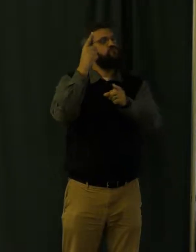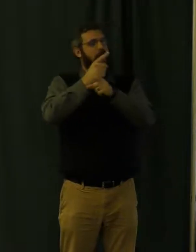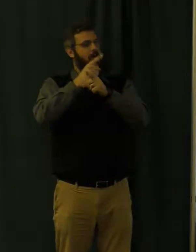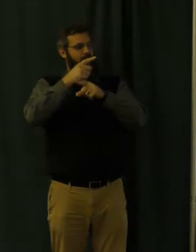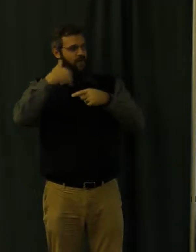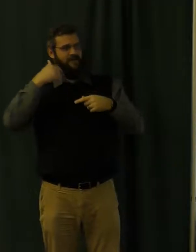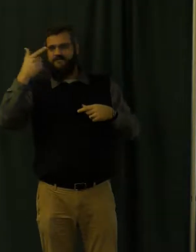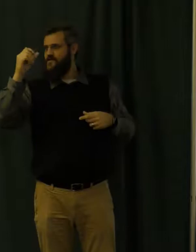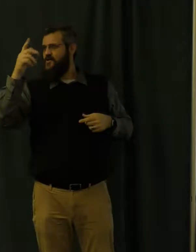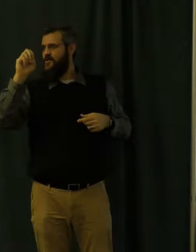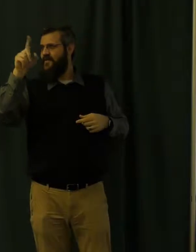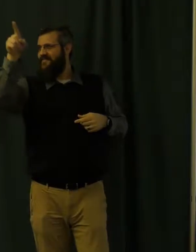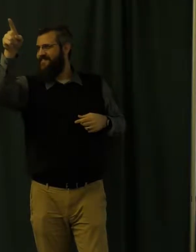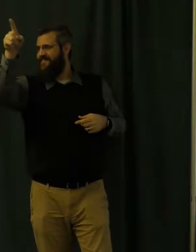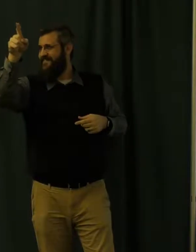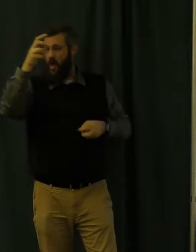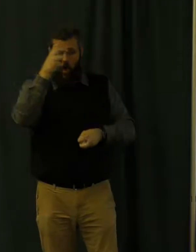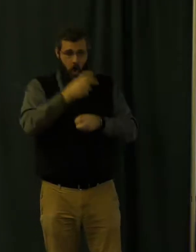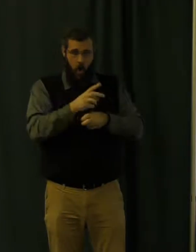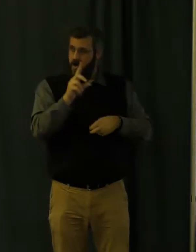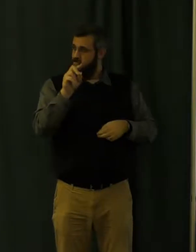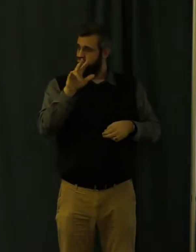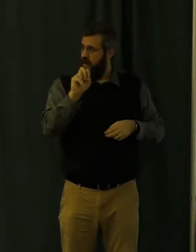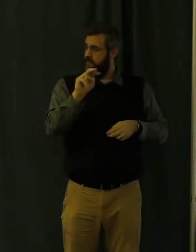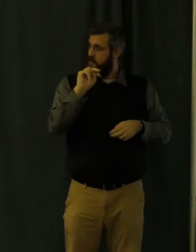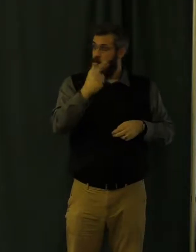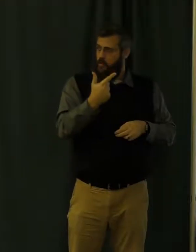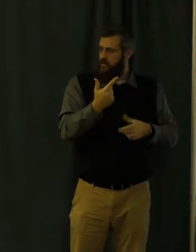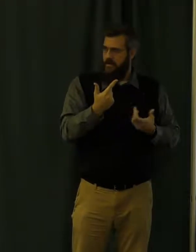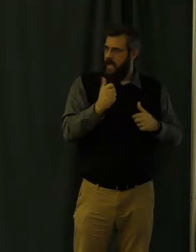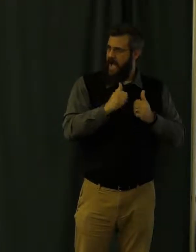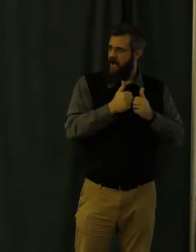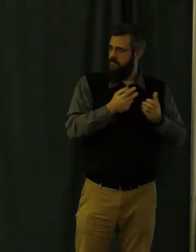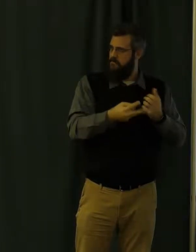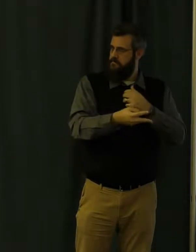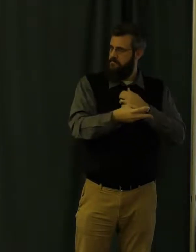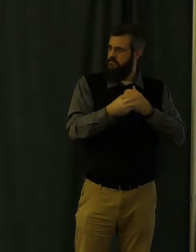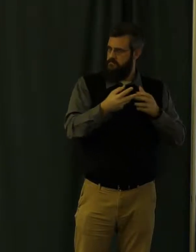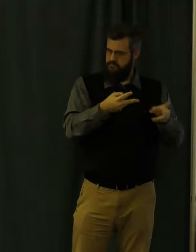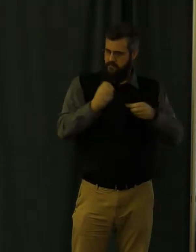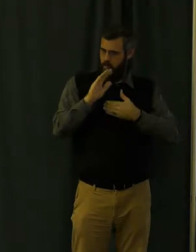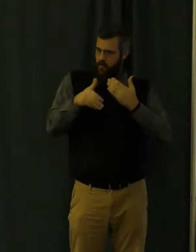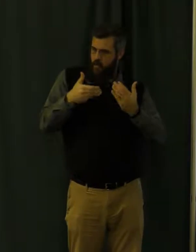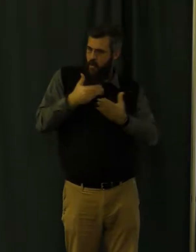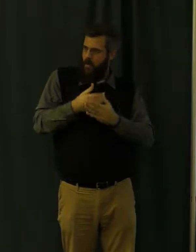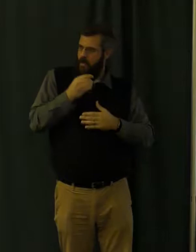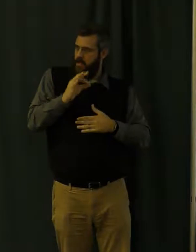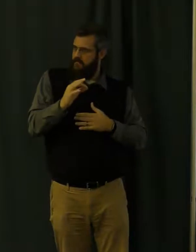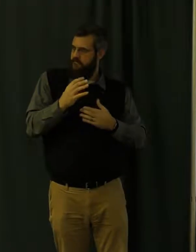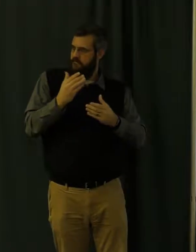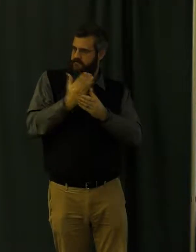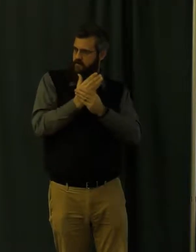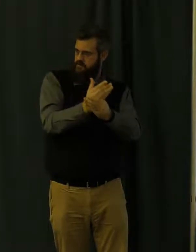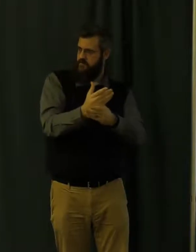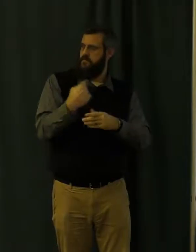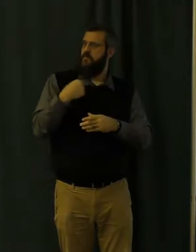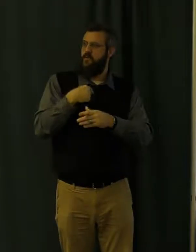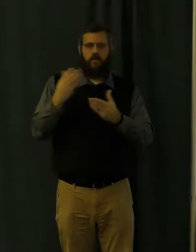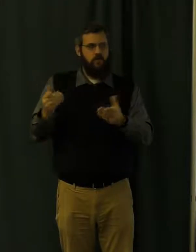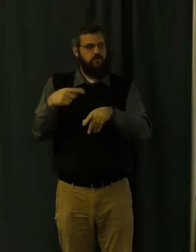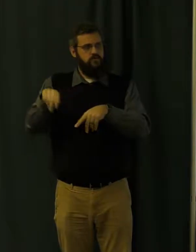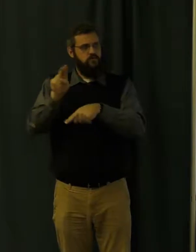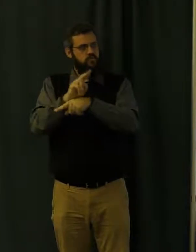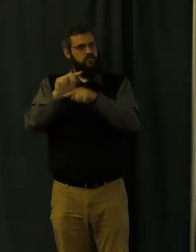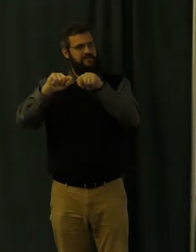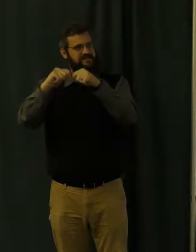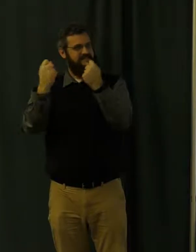of a crashed hard drive. And that's why we've activated team drives and started encouraging those. The